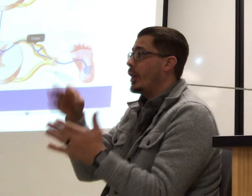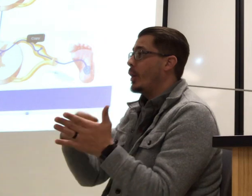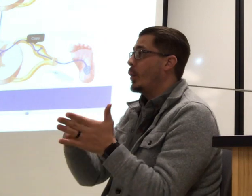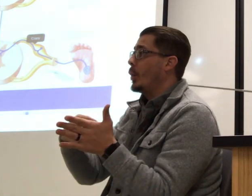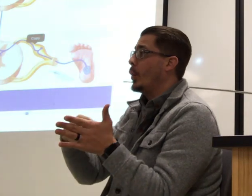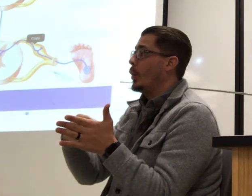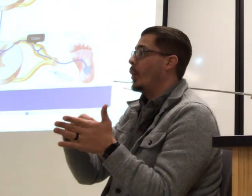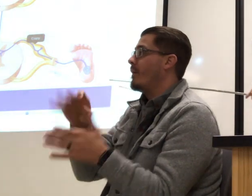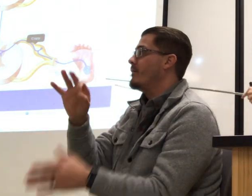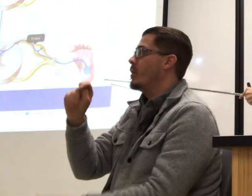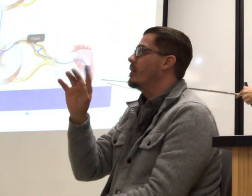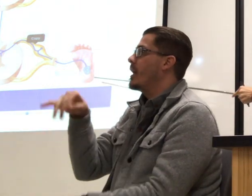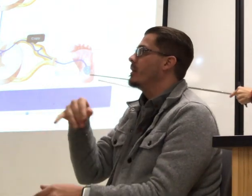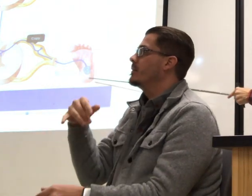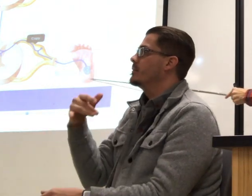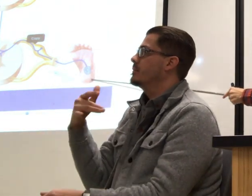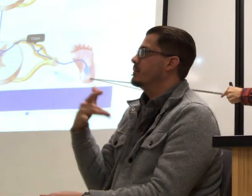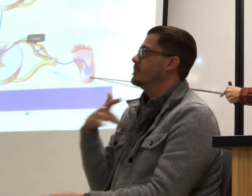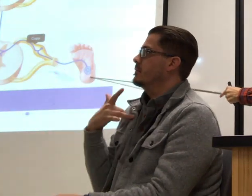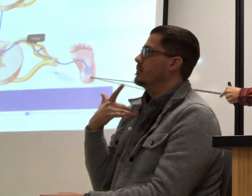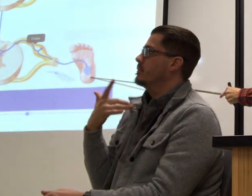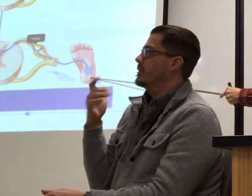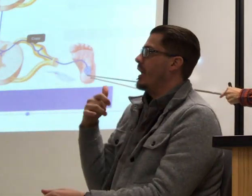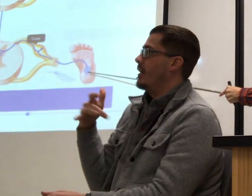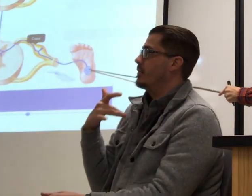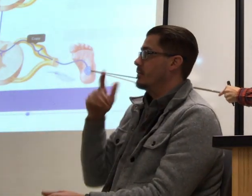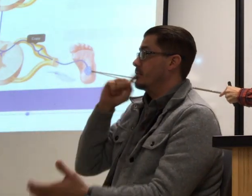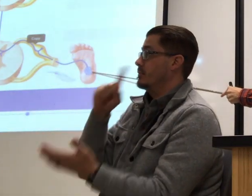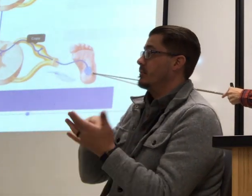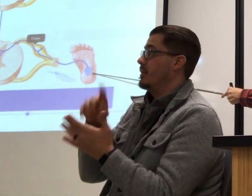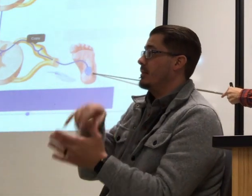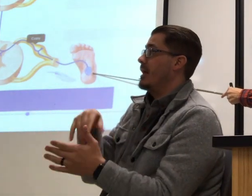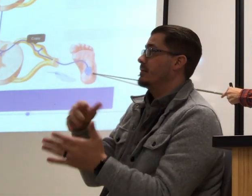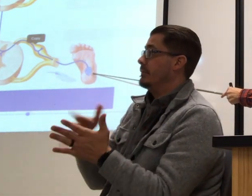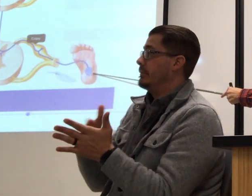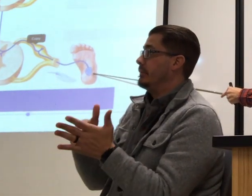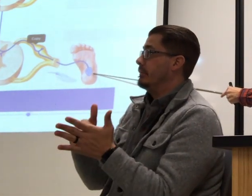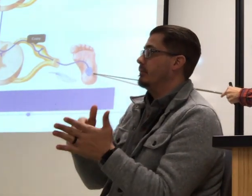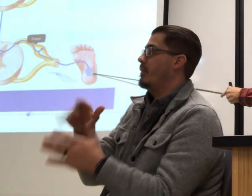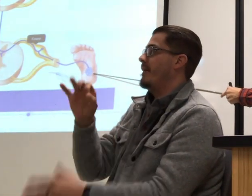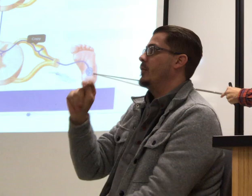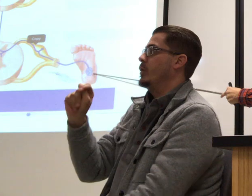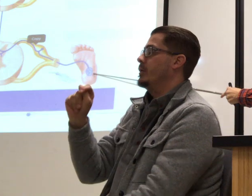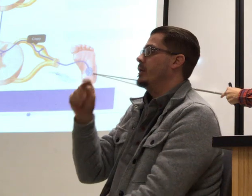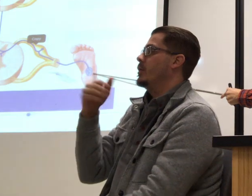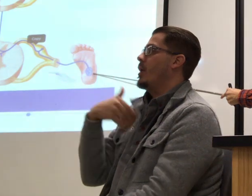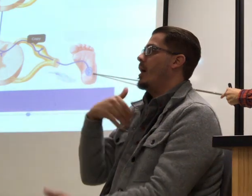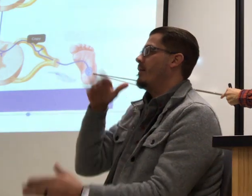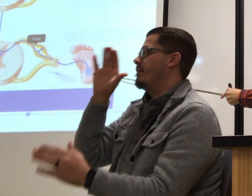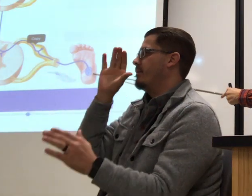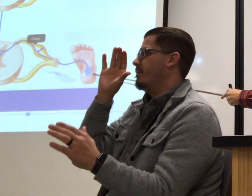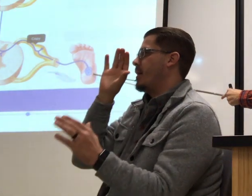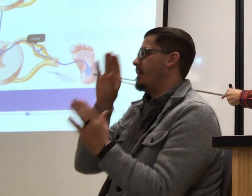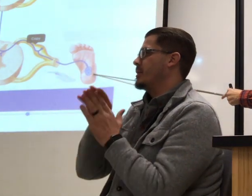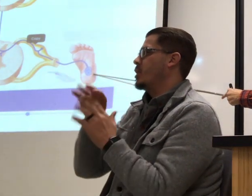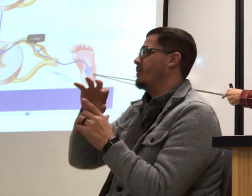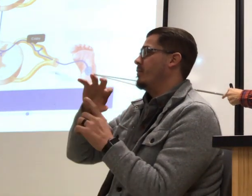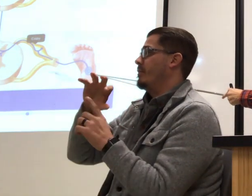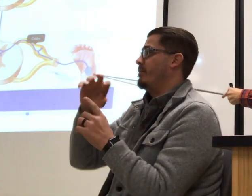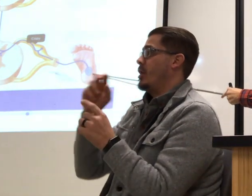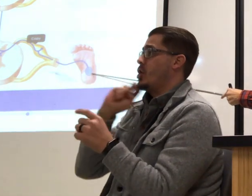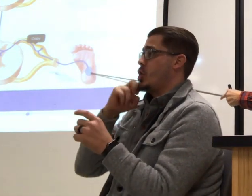That's discriminative touch. You could probably tell it's a feather tickling your foot. They have a picture of an encapsulated nerve